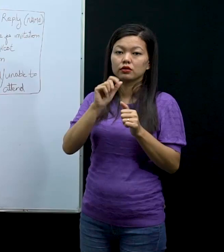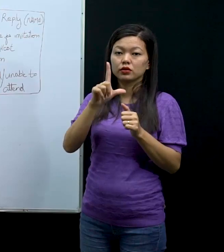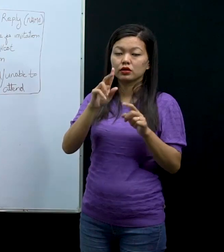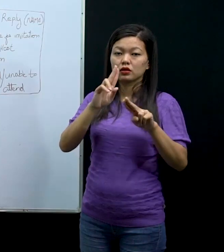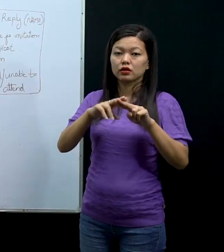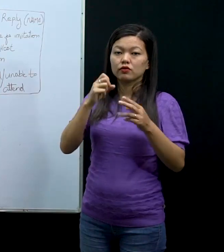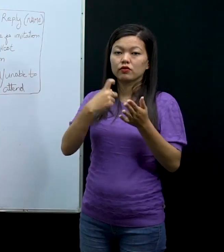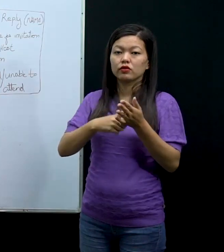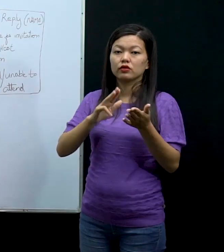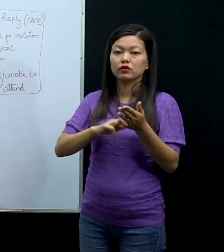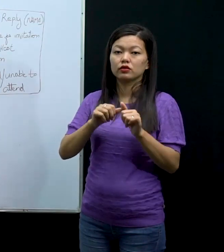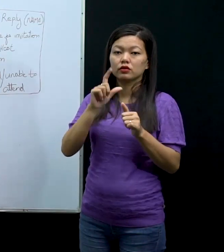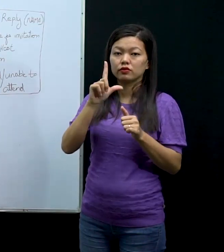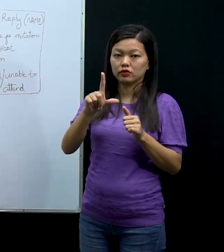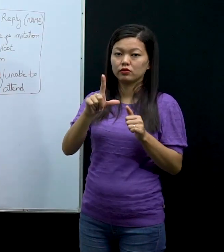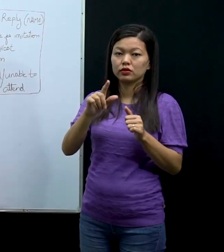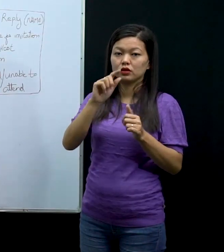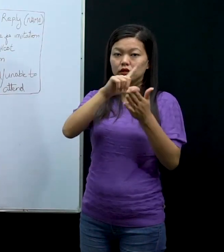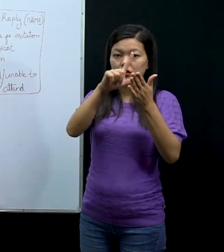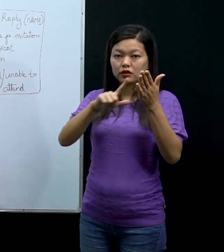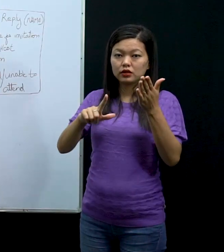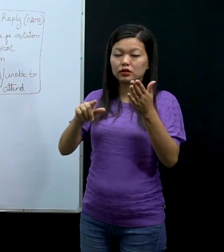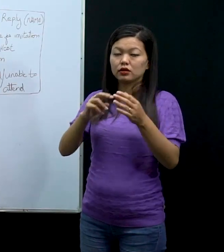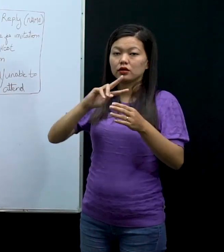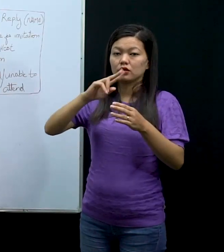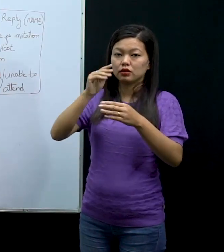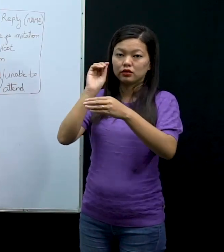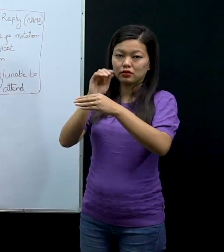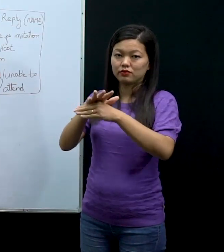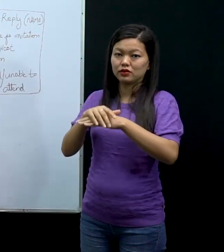And we do not know whether the question will ask for